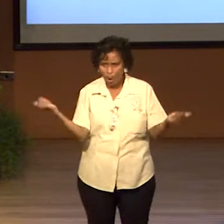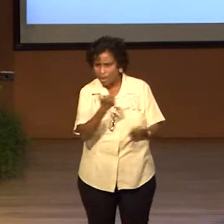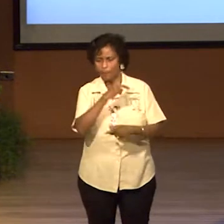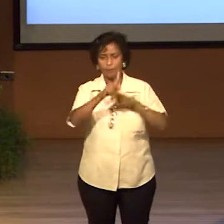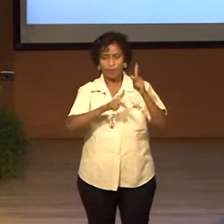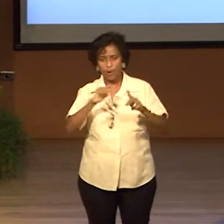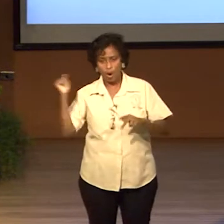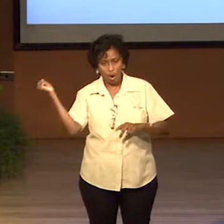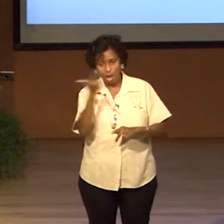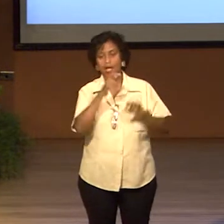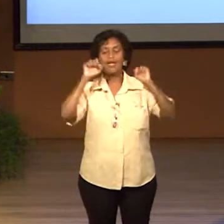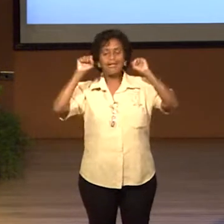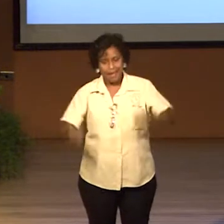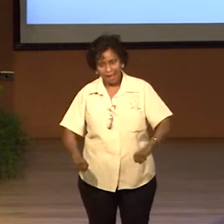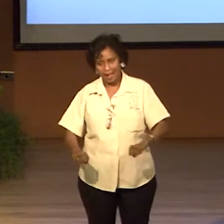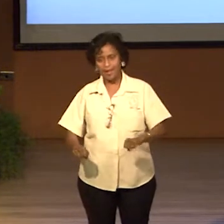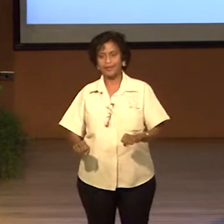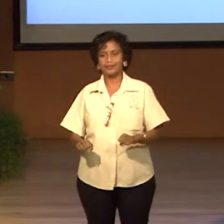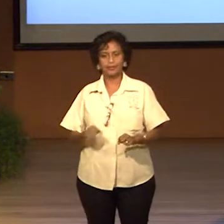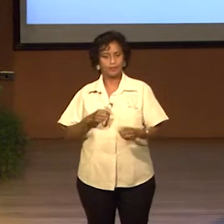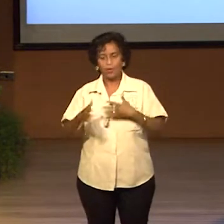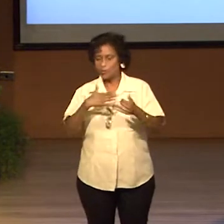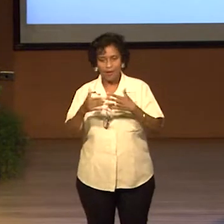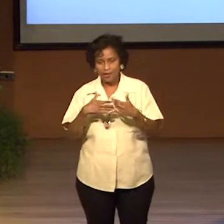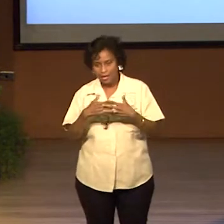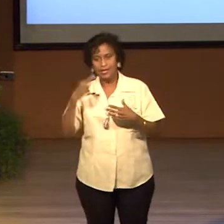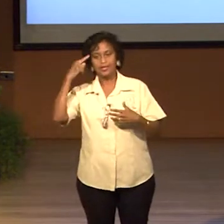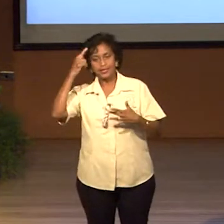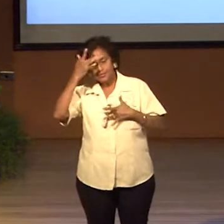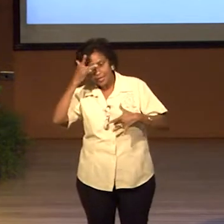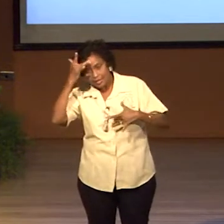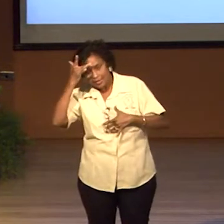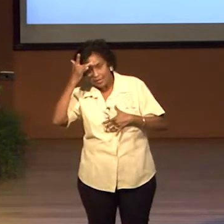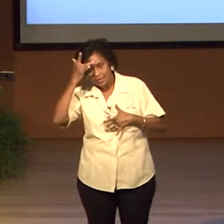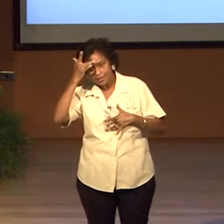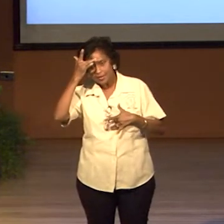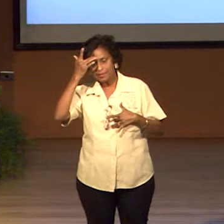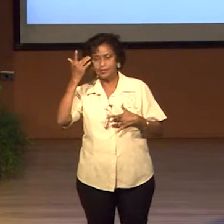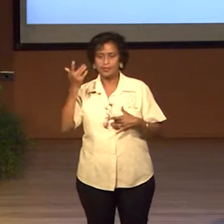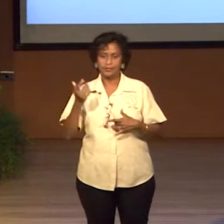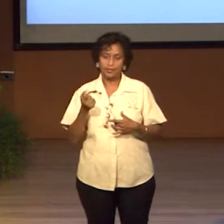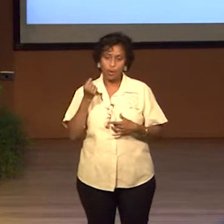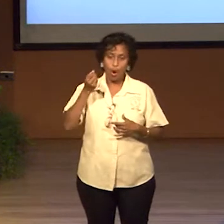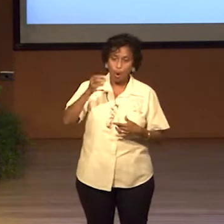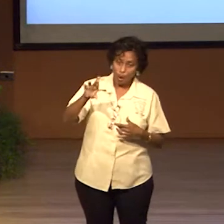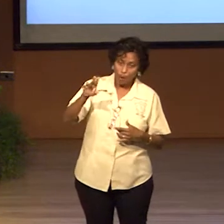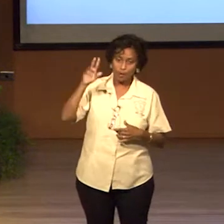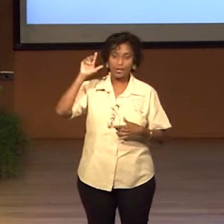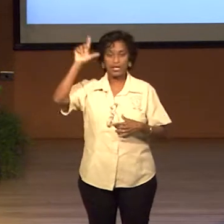to have a mental health problem or become disabled, and